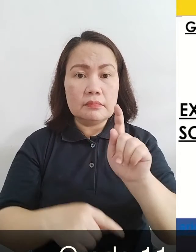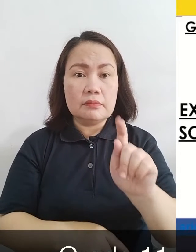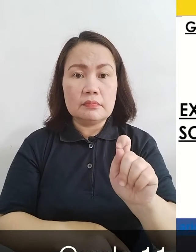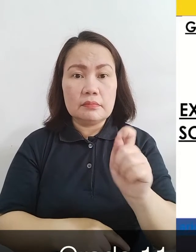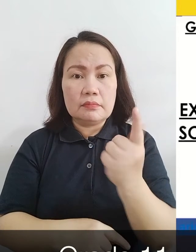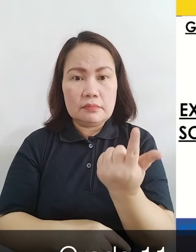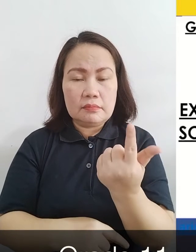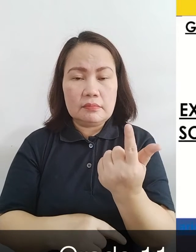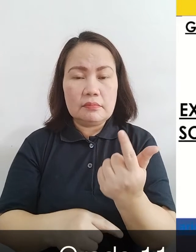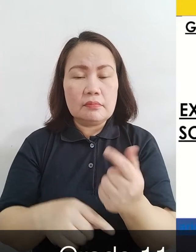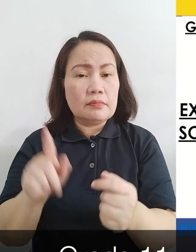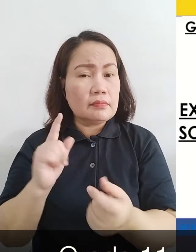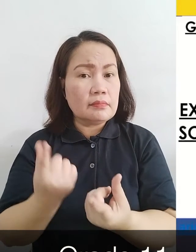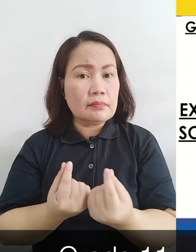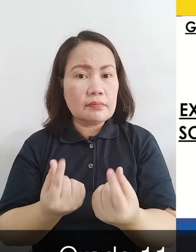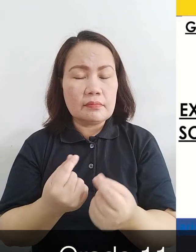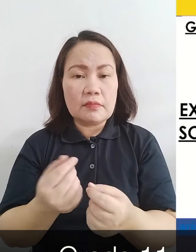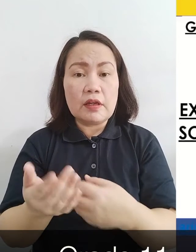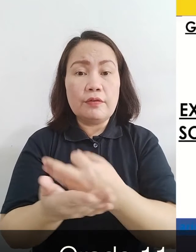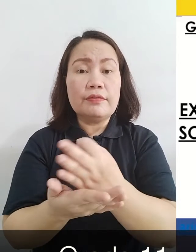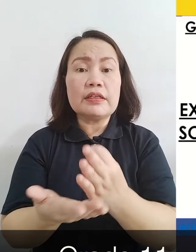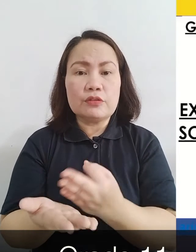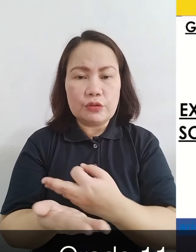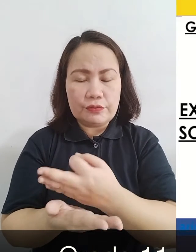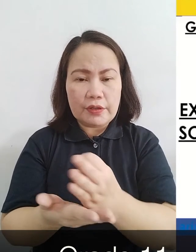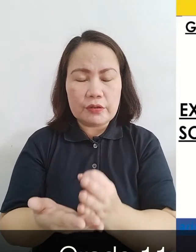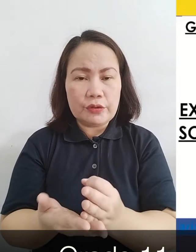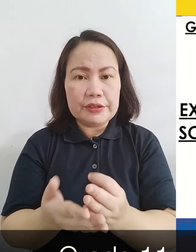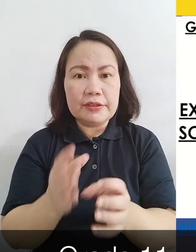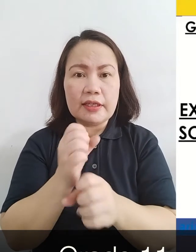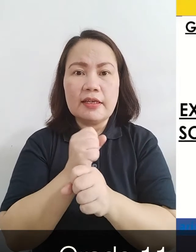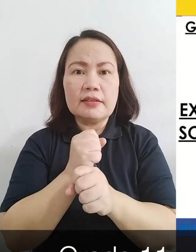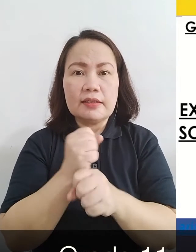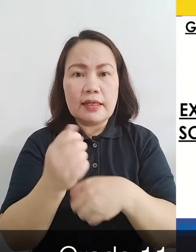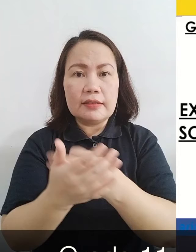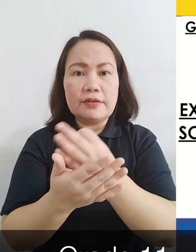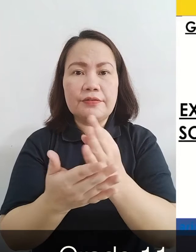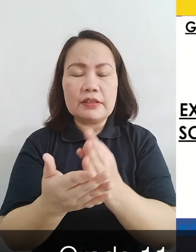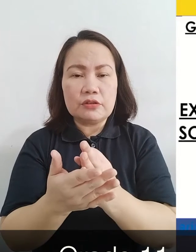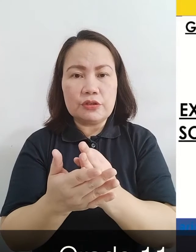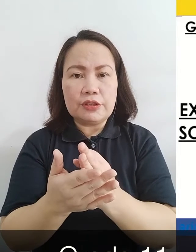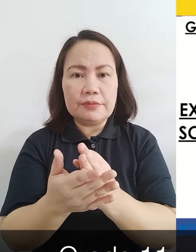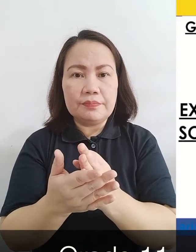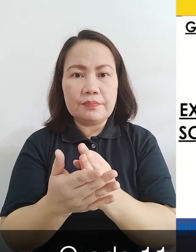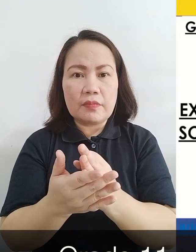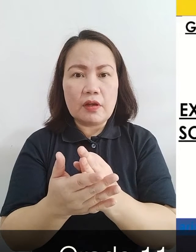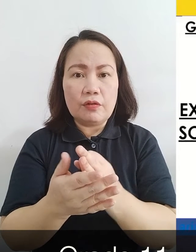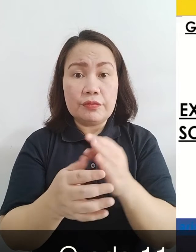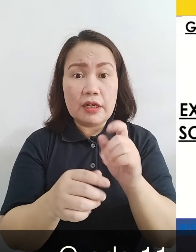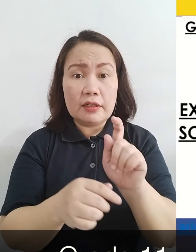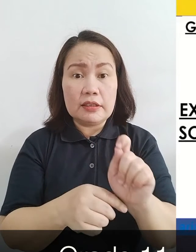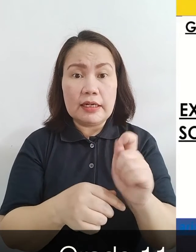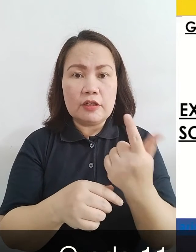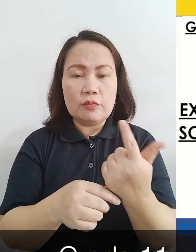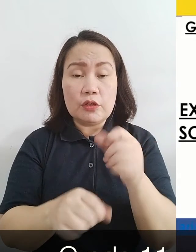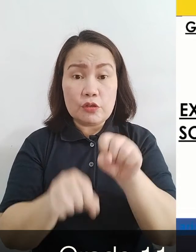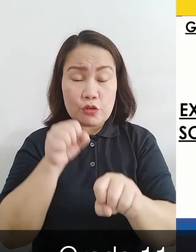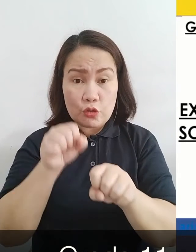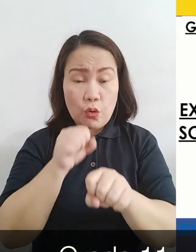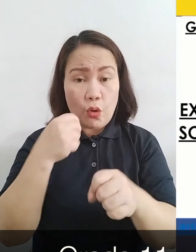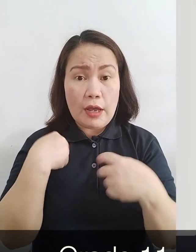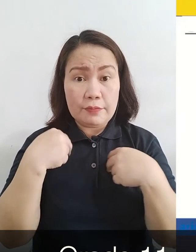natin, mag-factors kayo. Kunin yung factors ng given trinomial para may maka-cancel tayo.